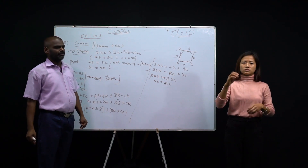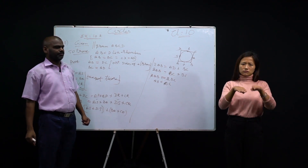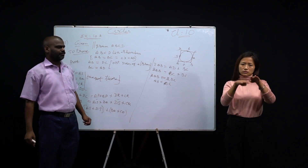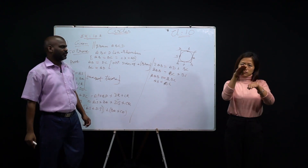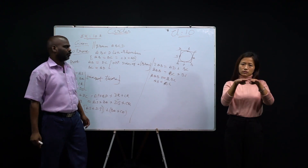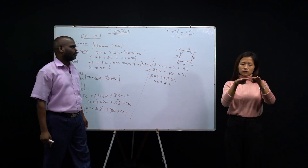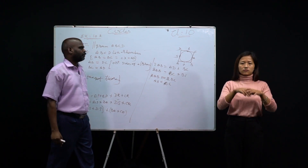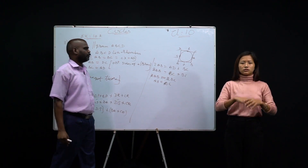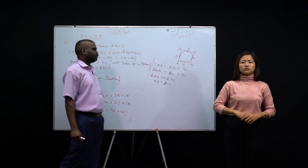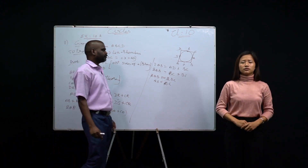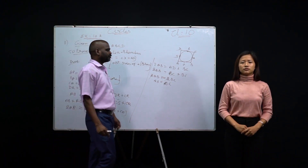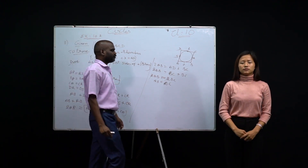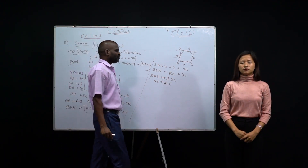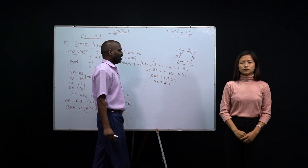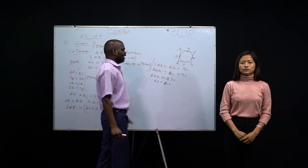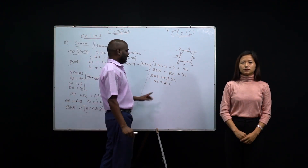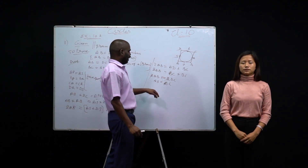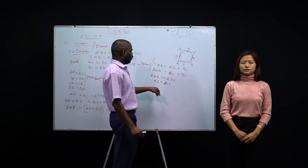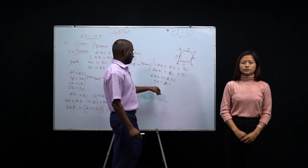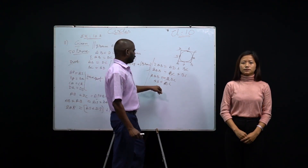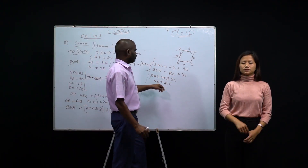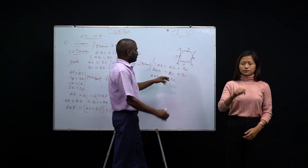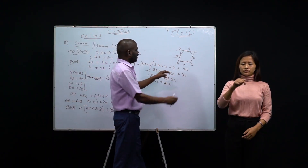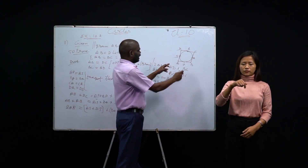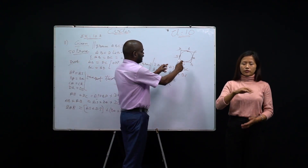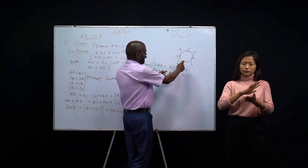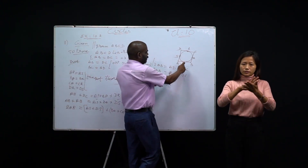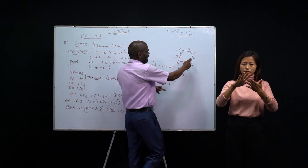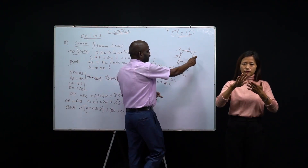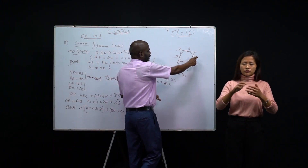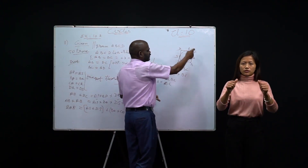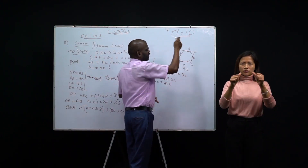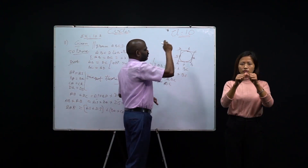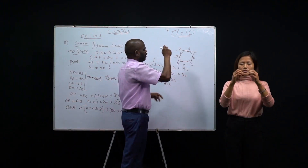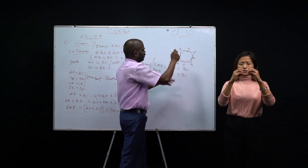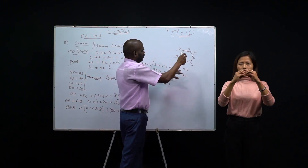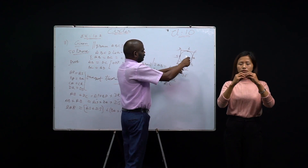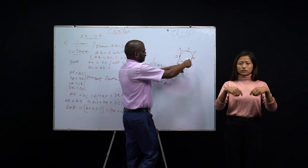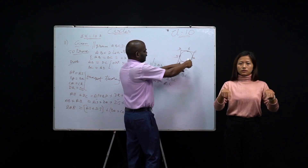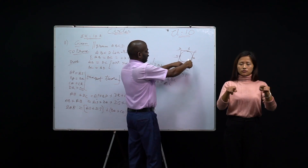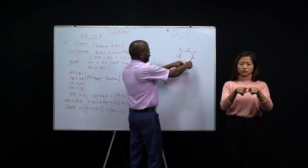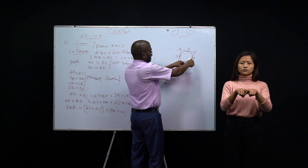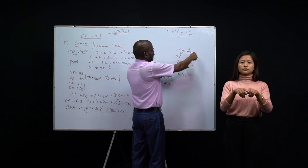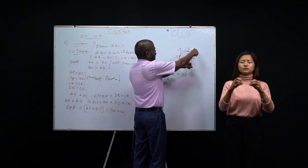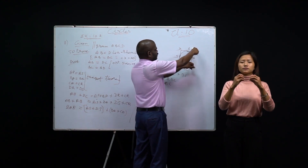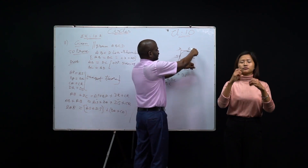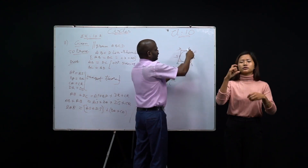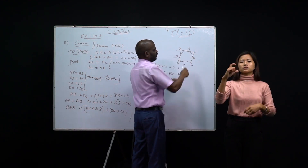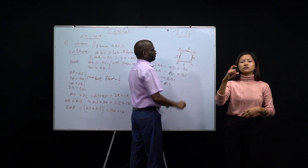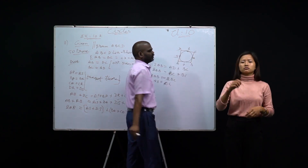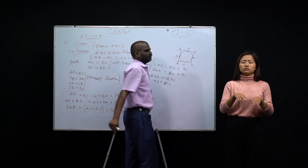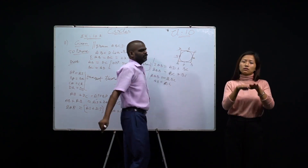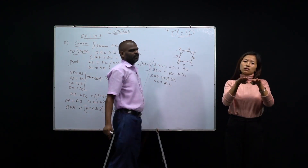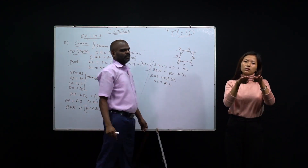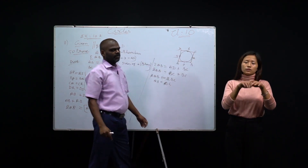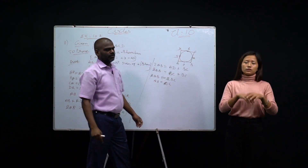or no? So, now we have proved AB and BC equal. AB and this BC